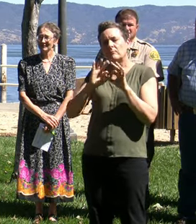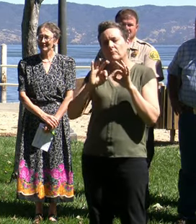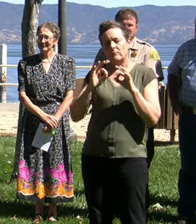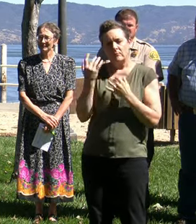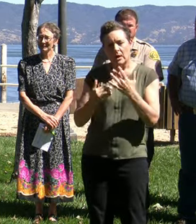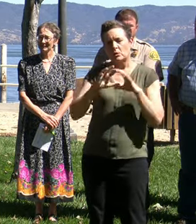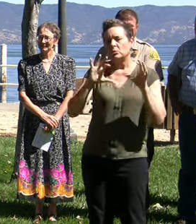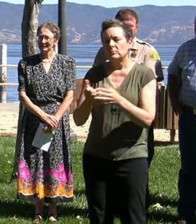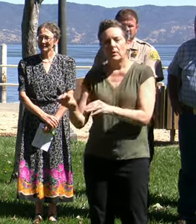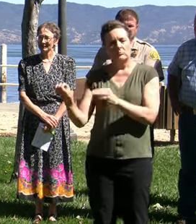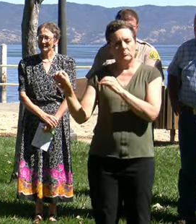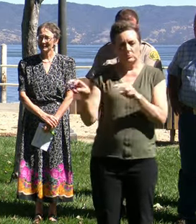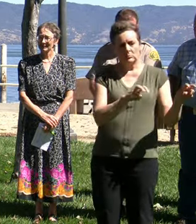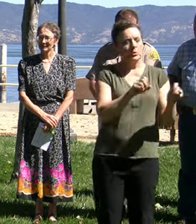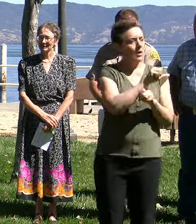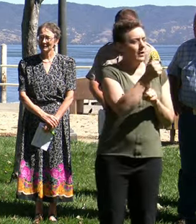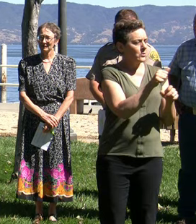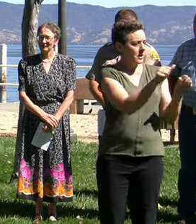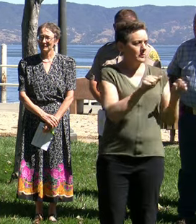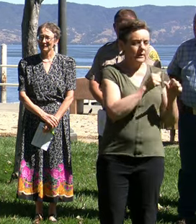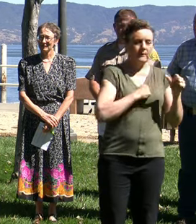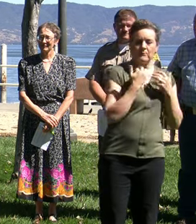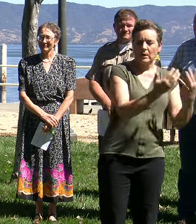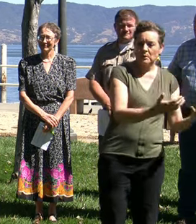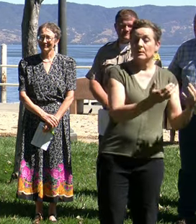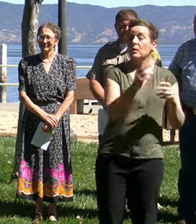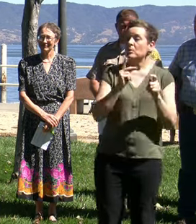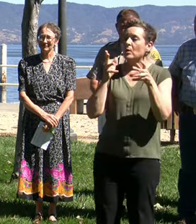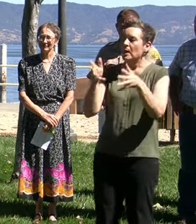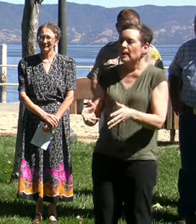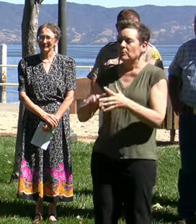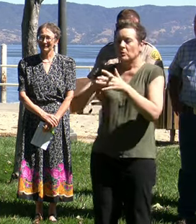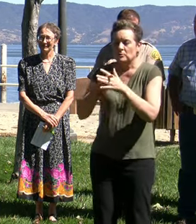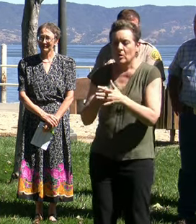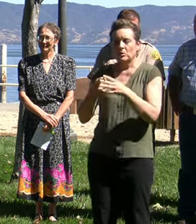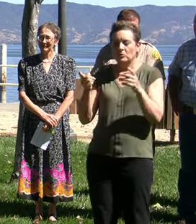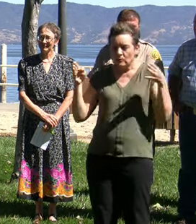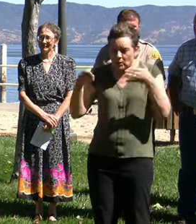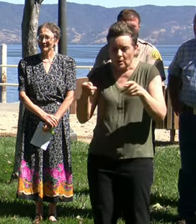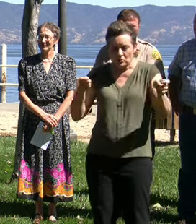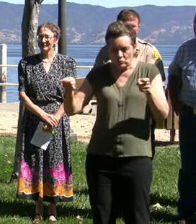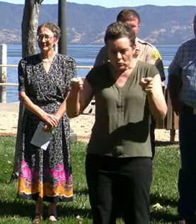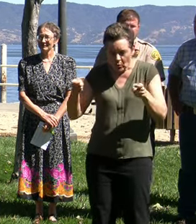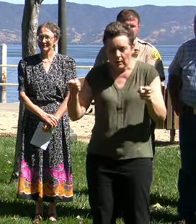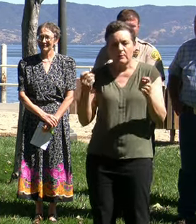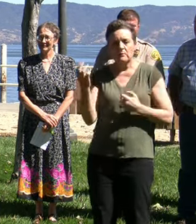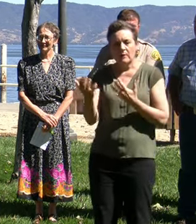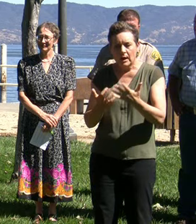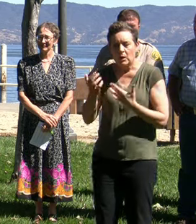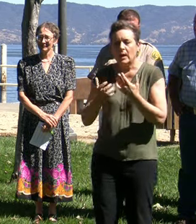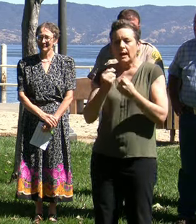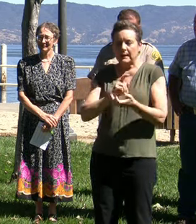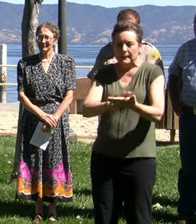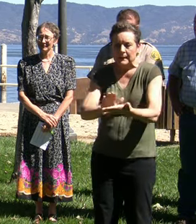those that remain continue to strengthen control lines and are beginning to transition into mop-up overhaul